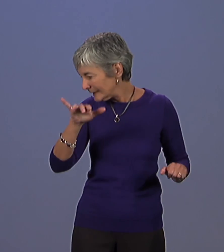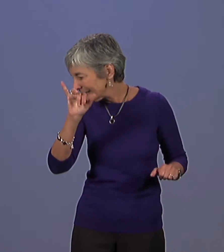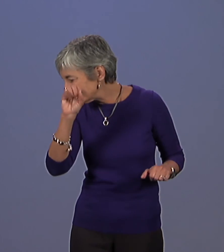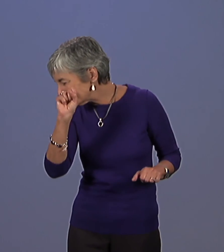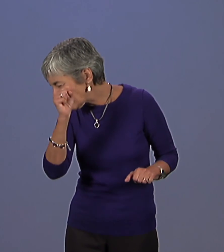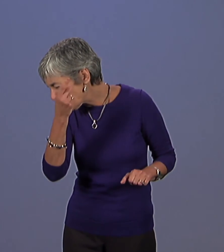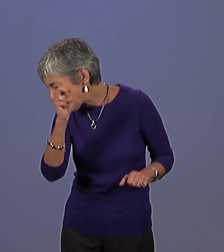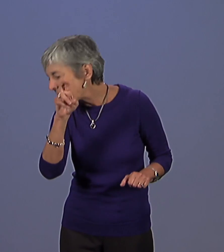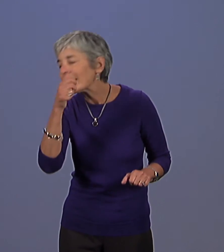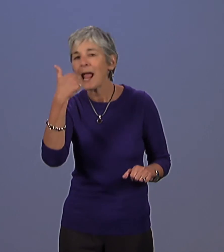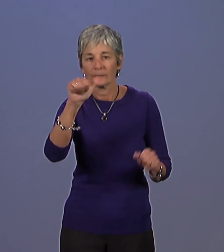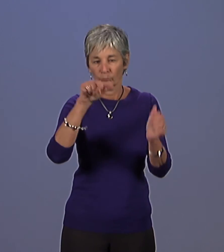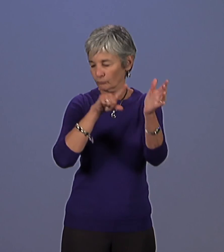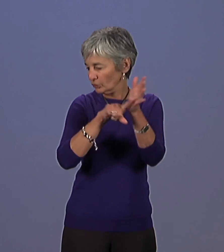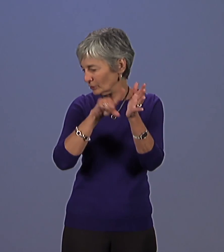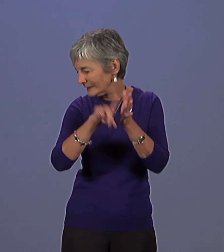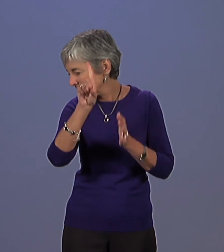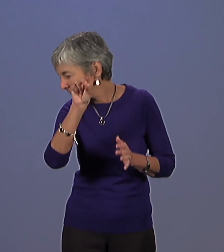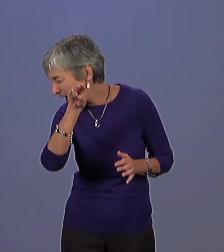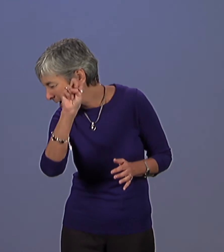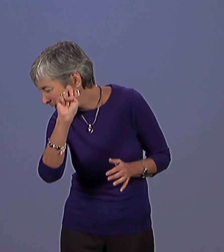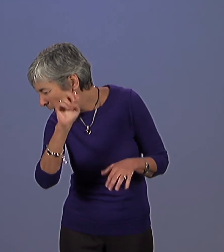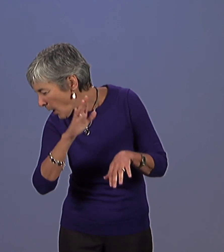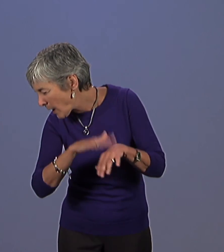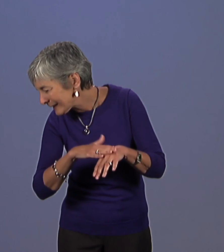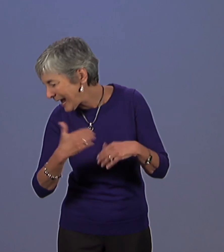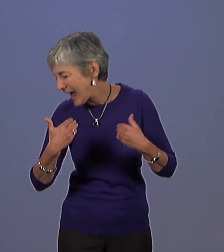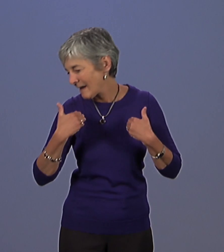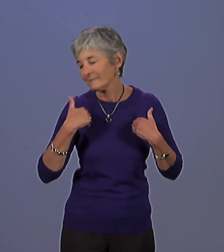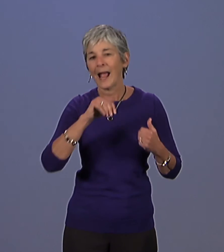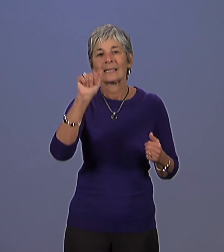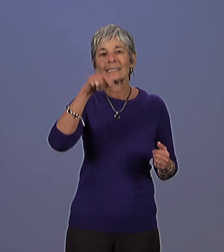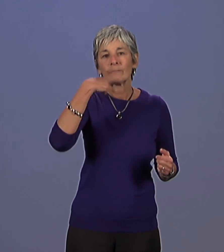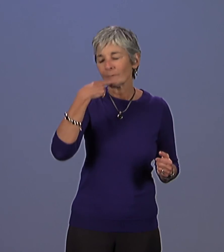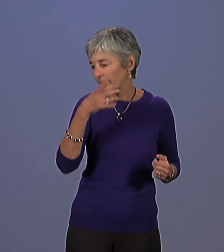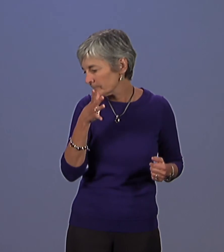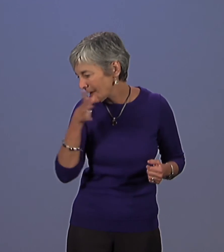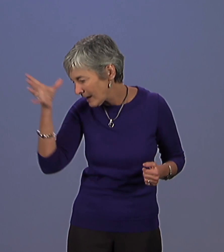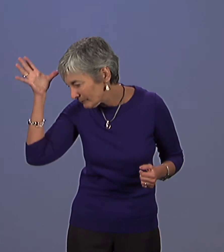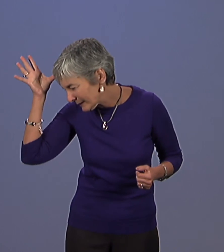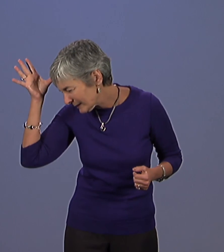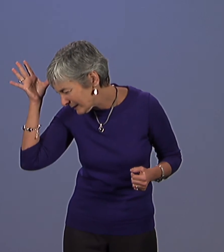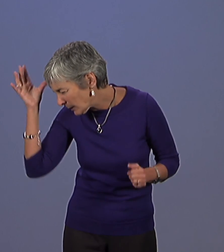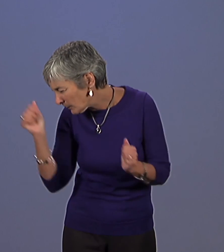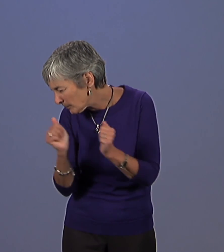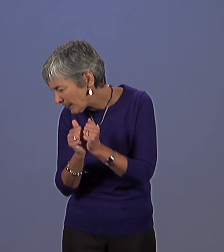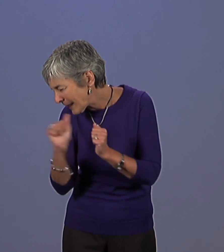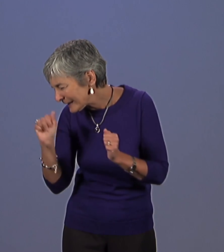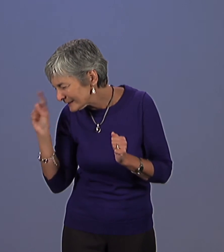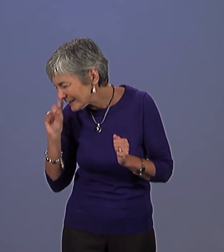rural areas, is there any research done on when hearing parents with a newly identified deaf